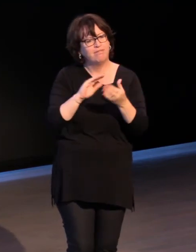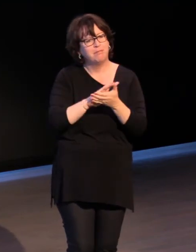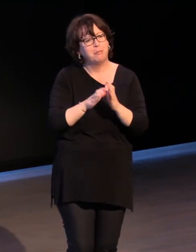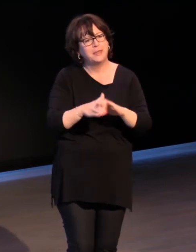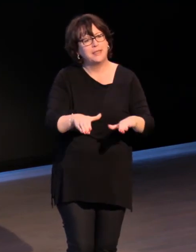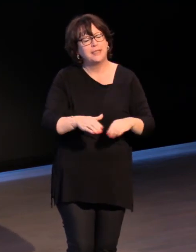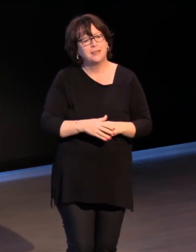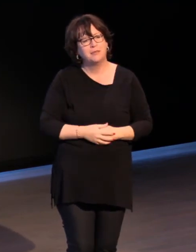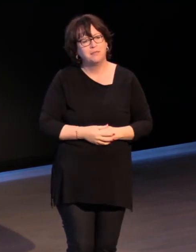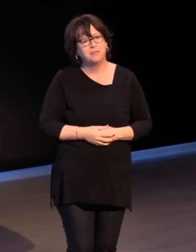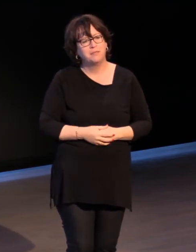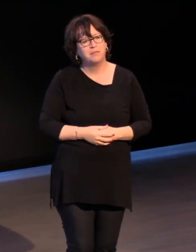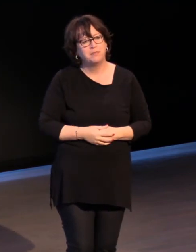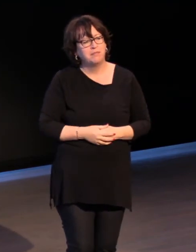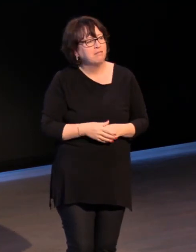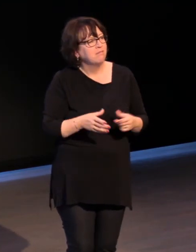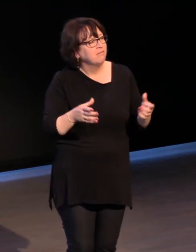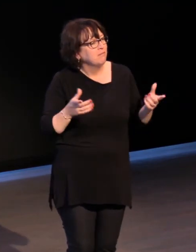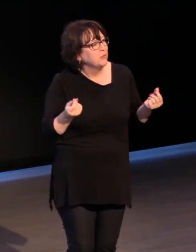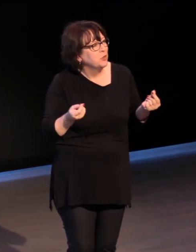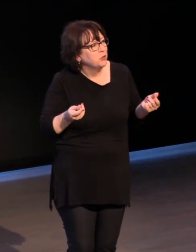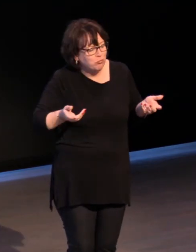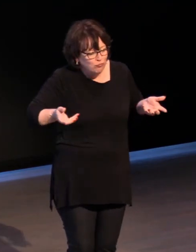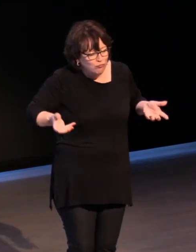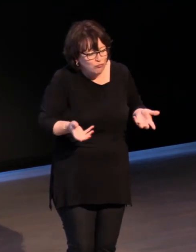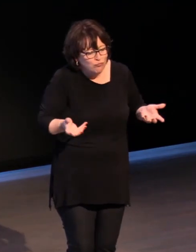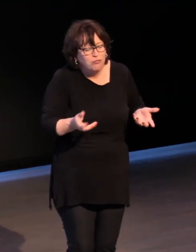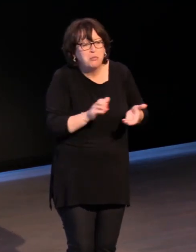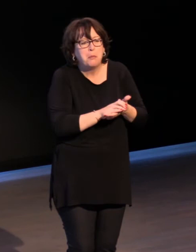Let's promote peace everywhere,